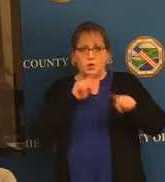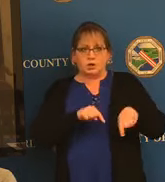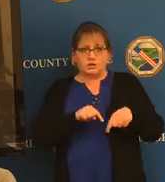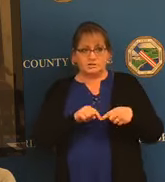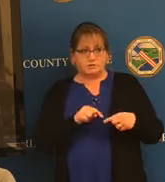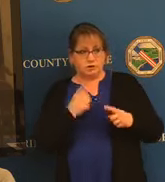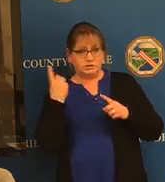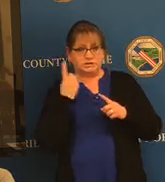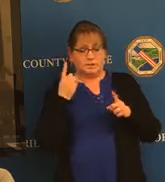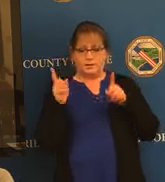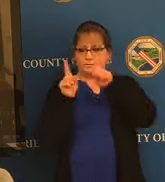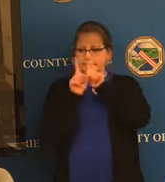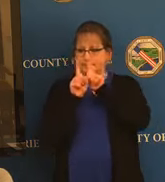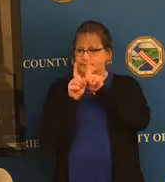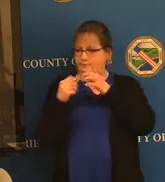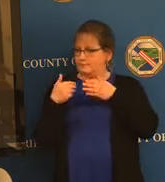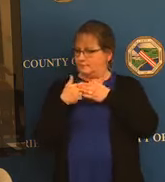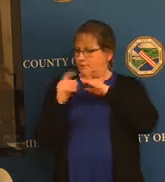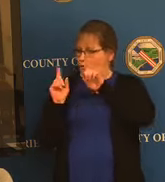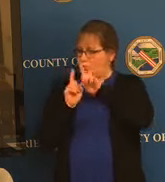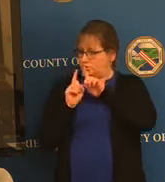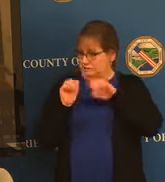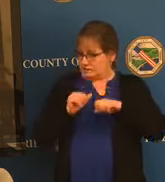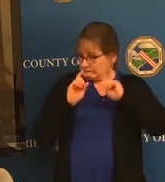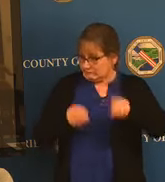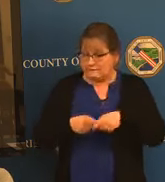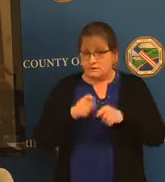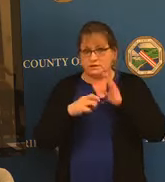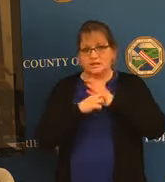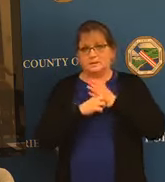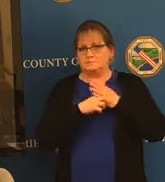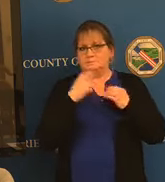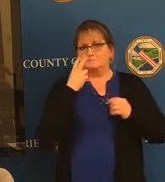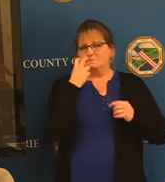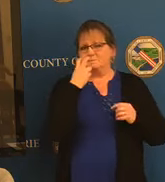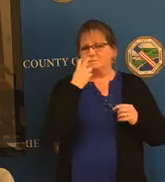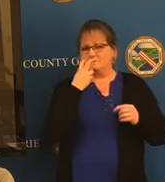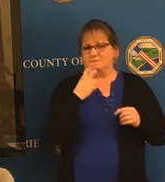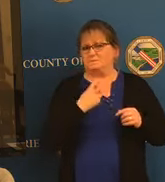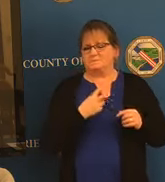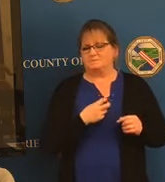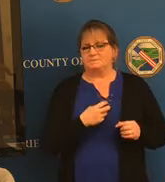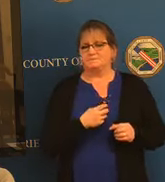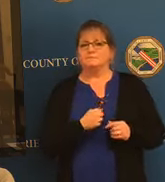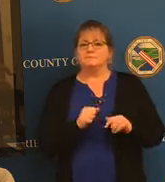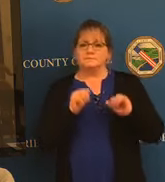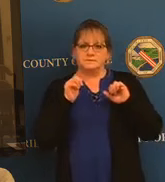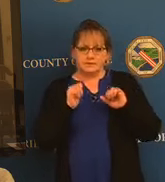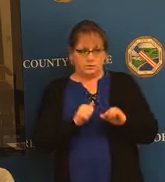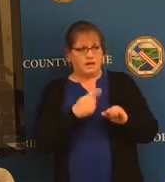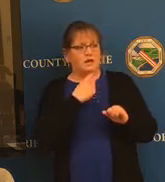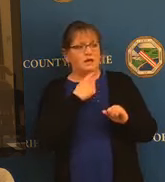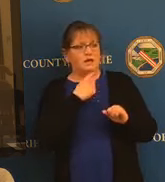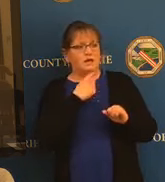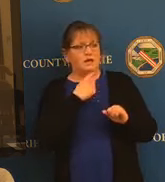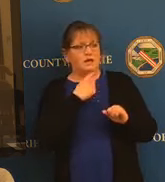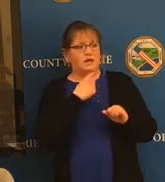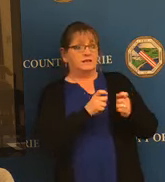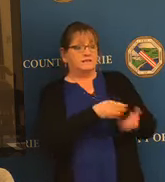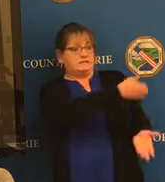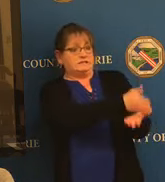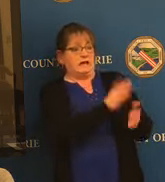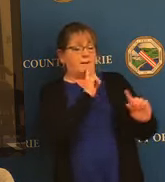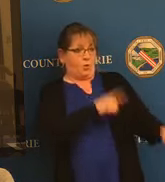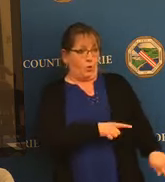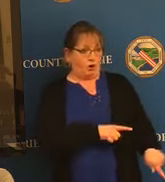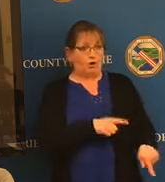ticket for someone just standing within 4 feet of each other. So we can issue stop orders, fine